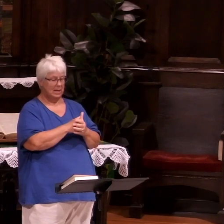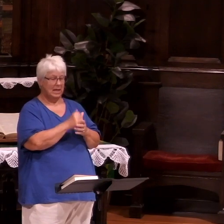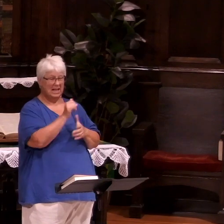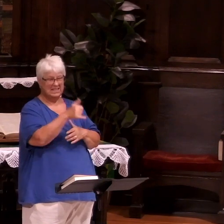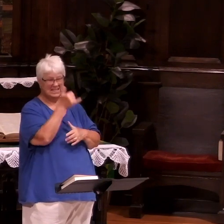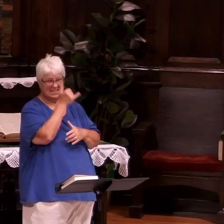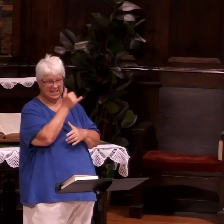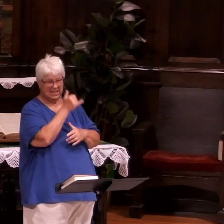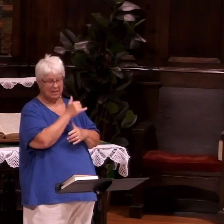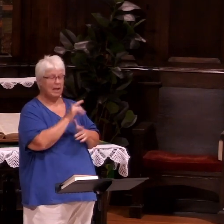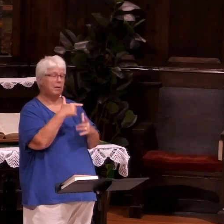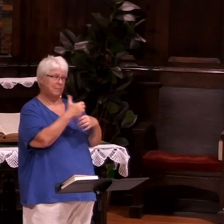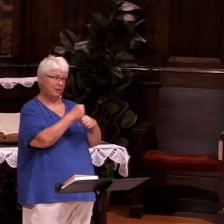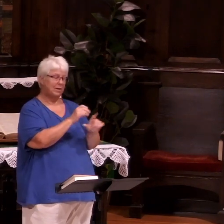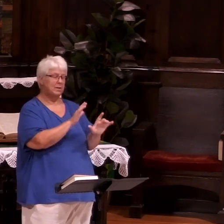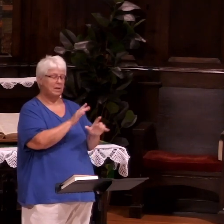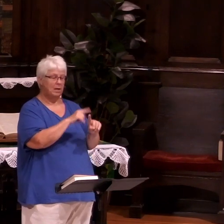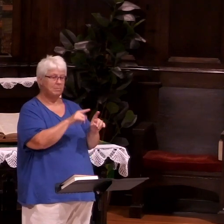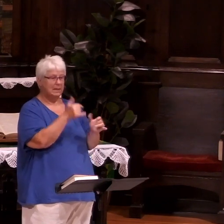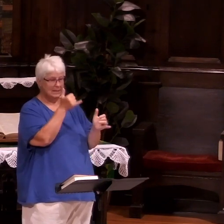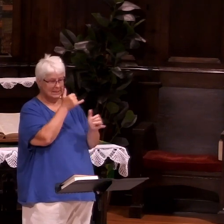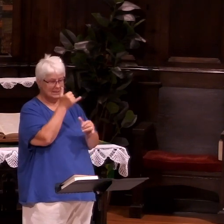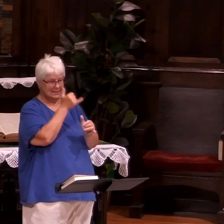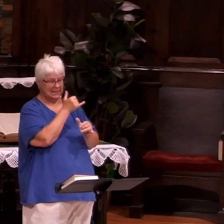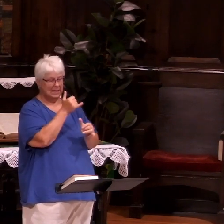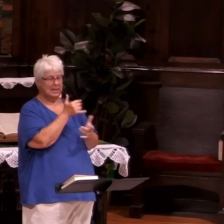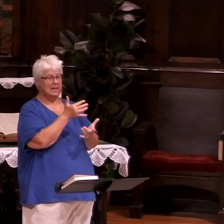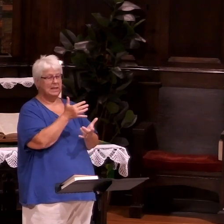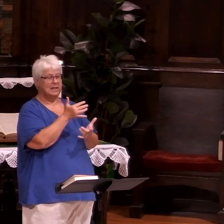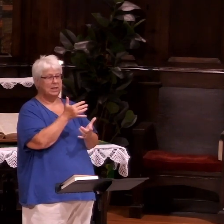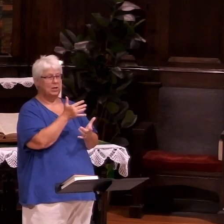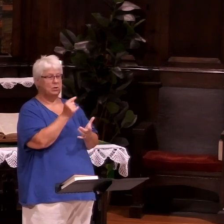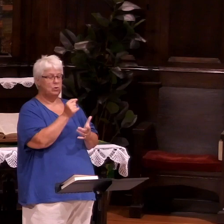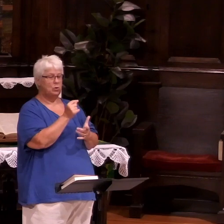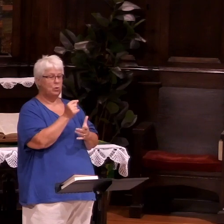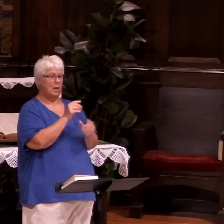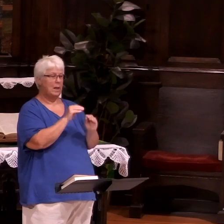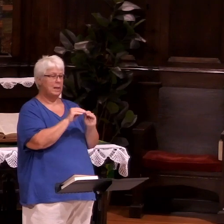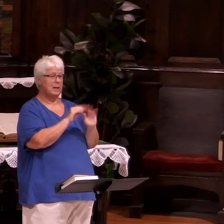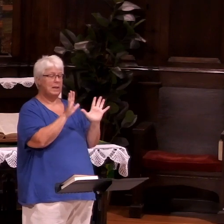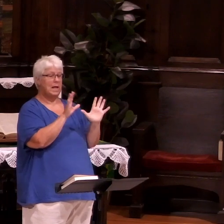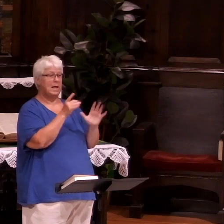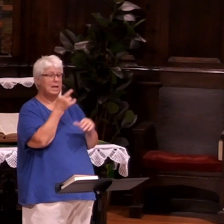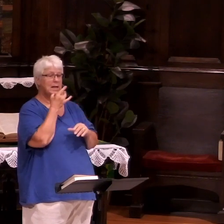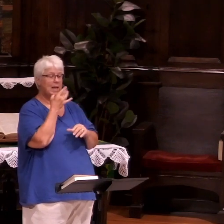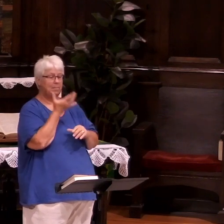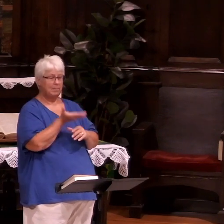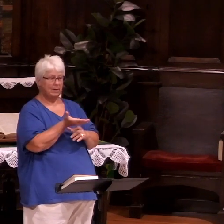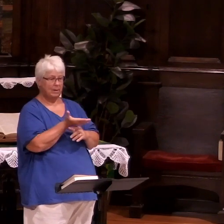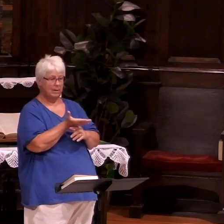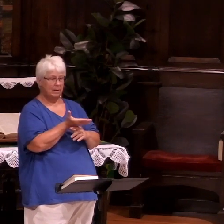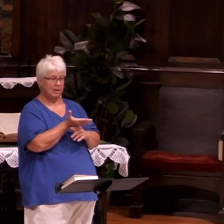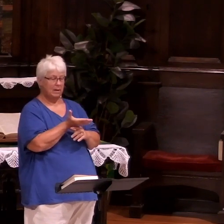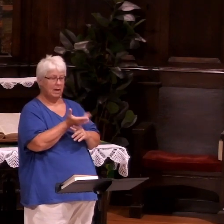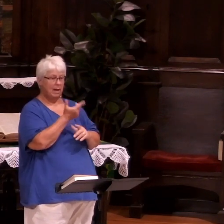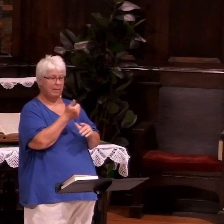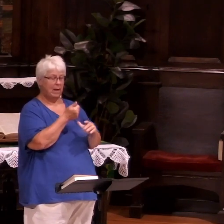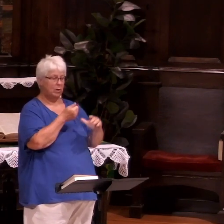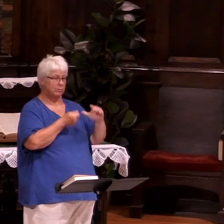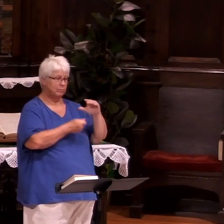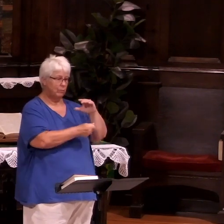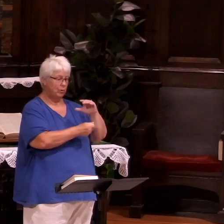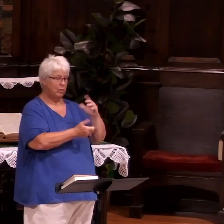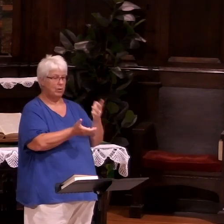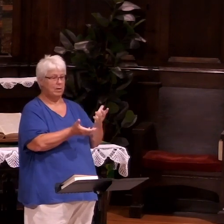silly, I'm paraphrasing, it is so silly to light a lamp and then stick it